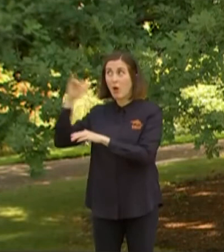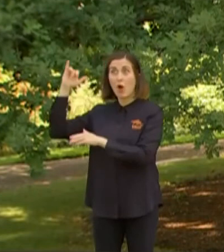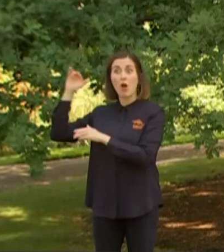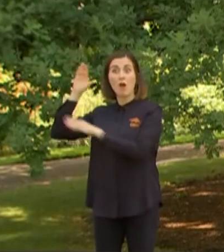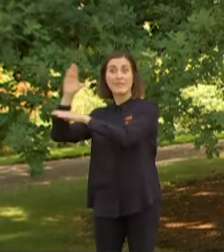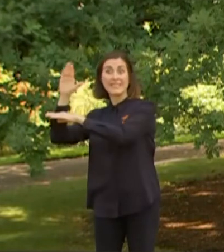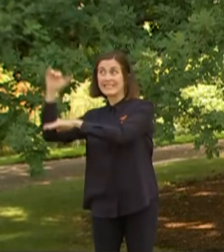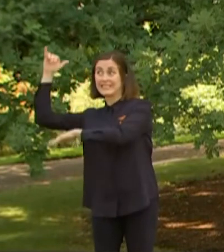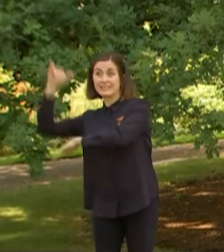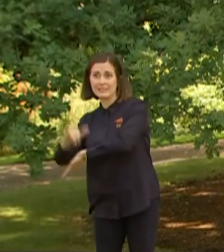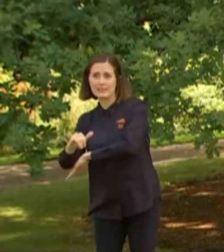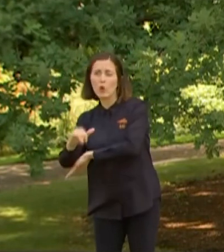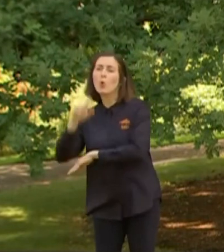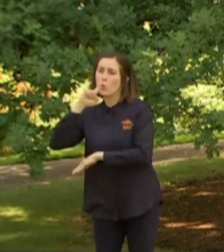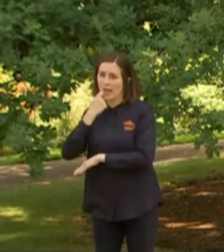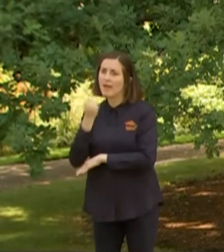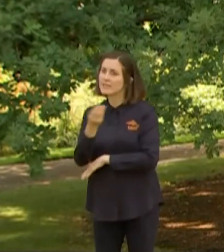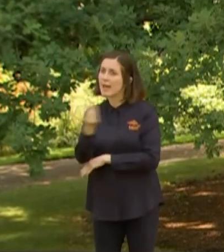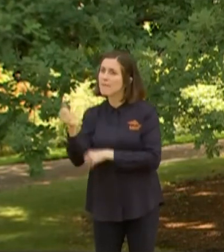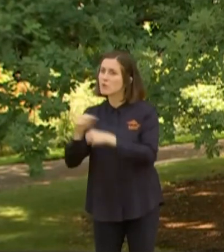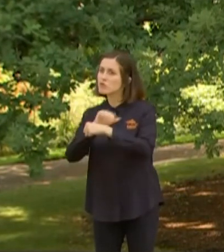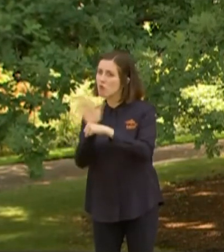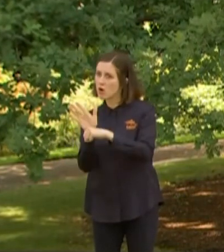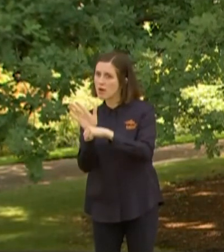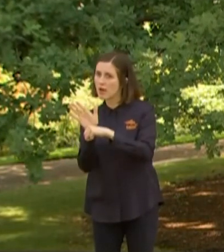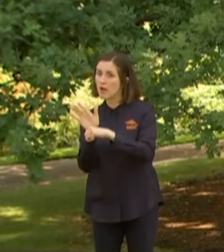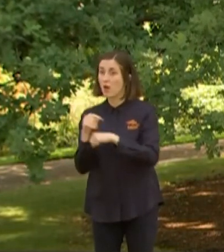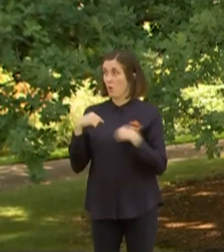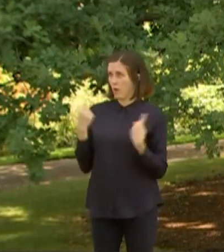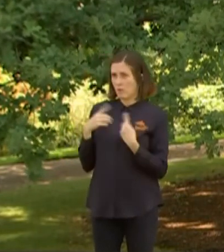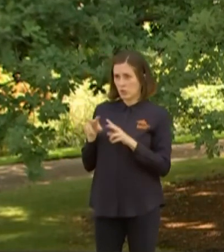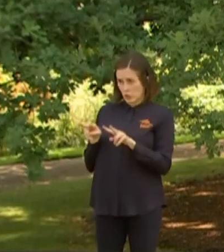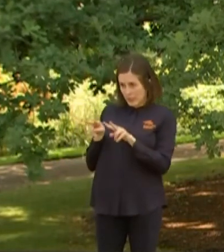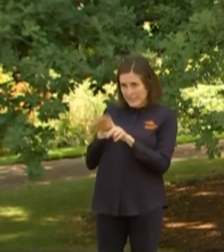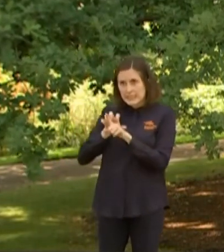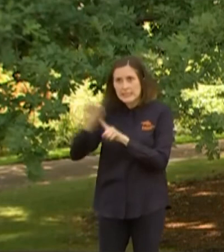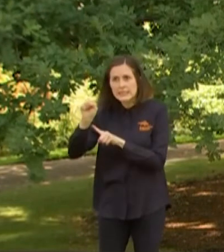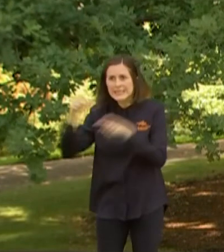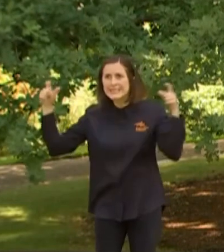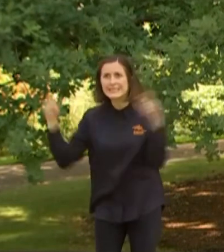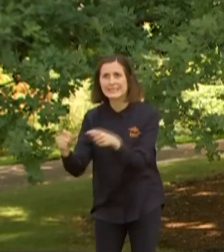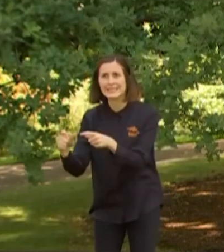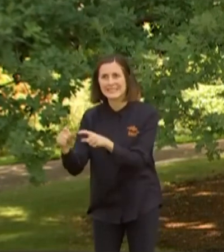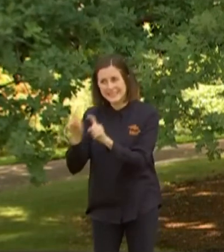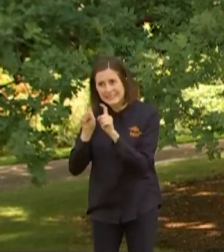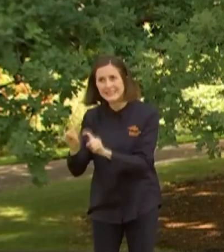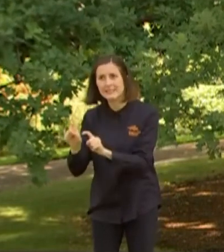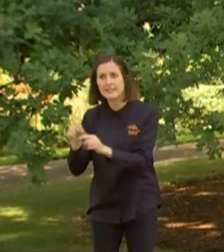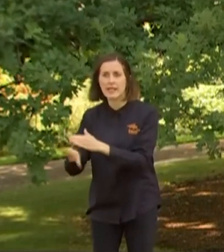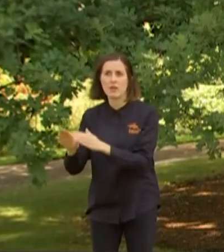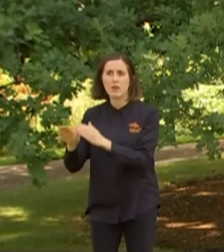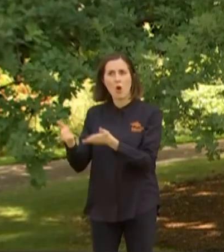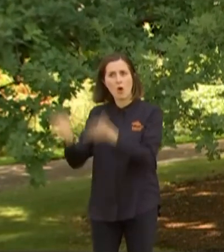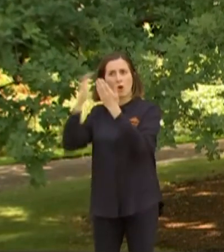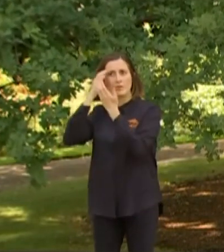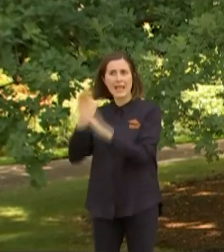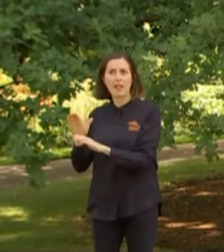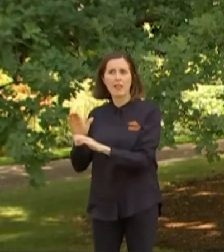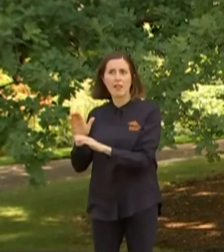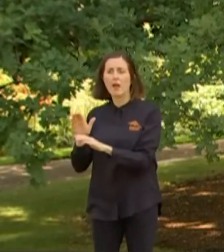place to lock down any outbreak, to shut that down without having to shut